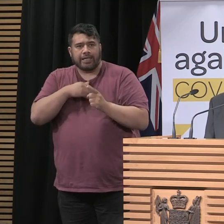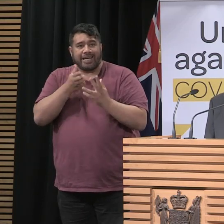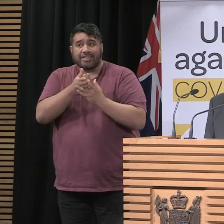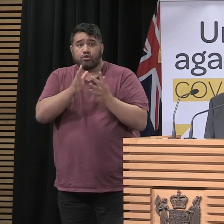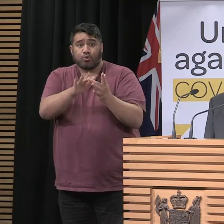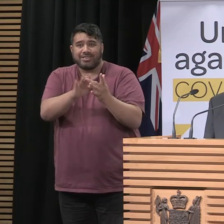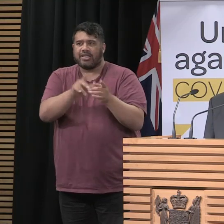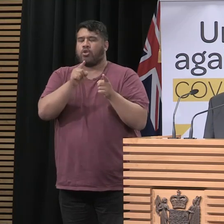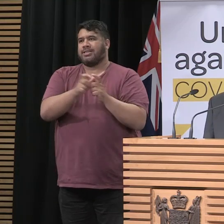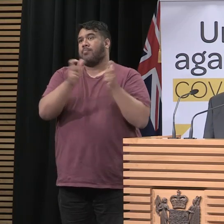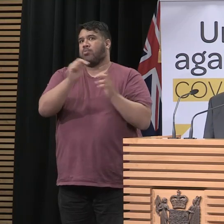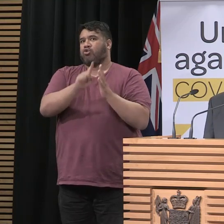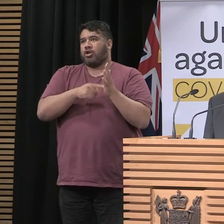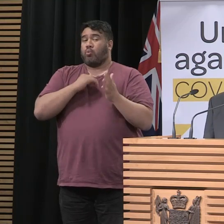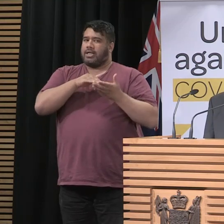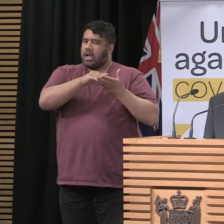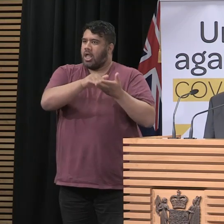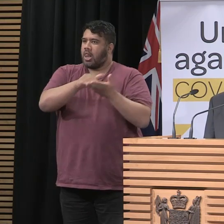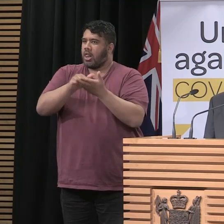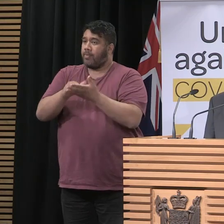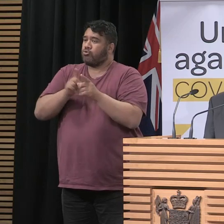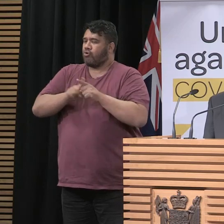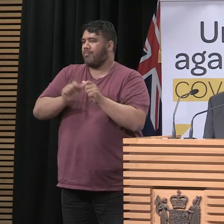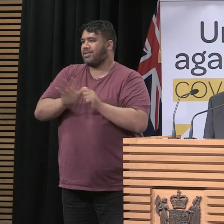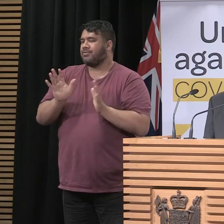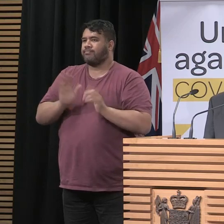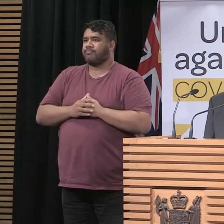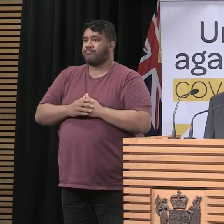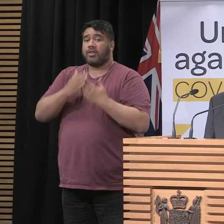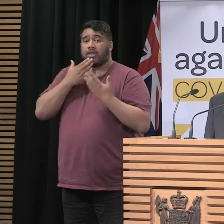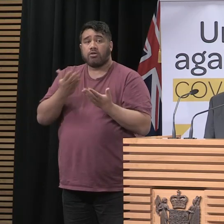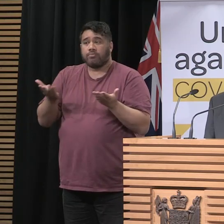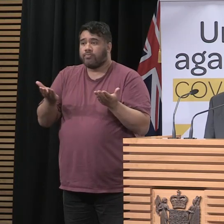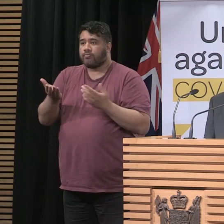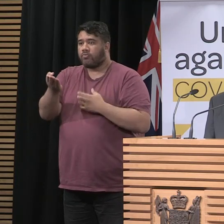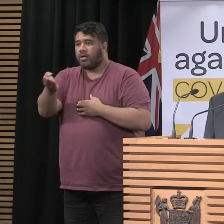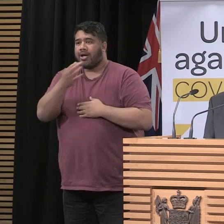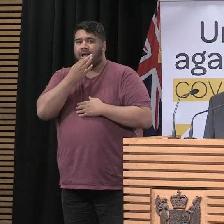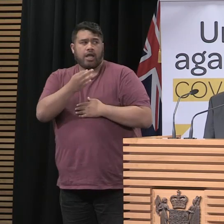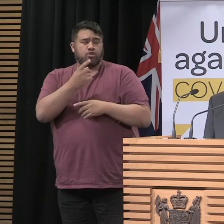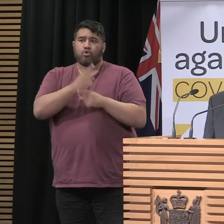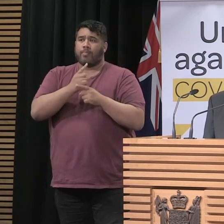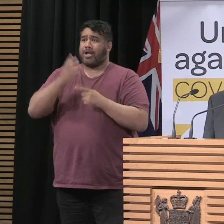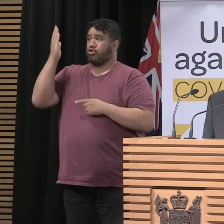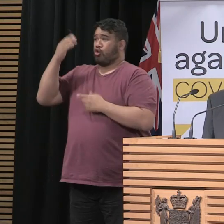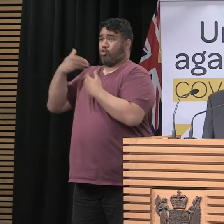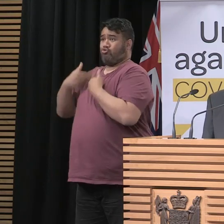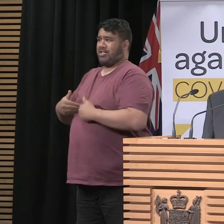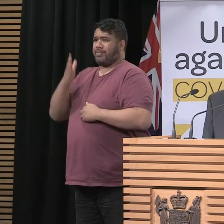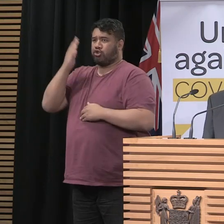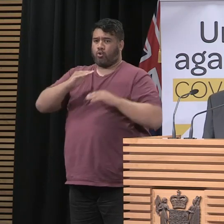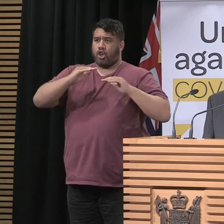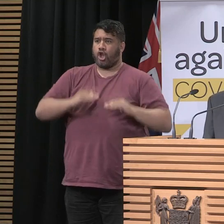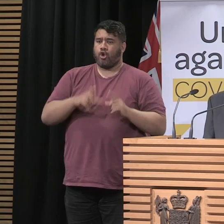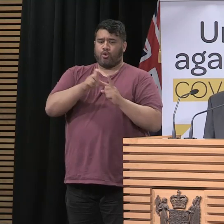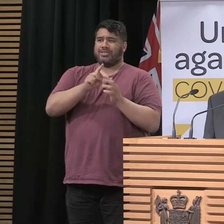and complex project, we are making progress. I'm happy to take any questions. What are you doing for low decile schools that perhaps kids don't